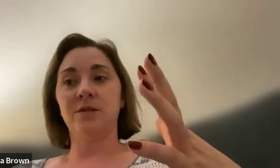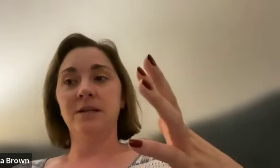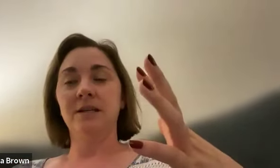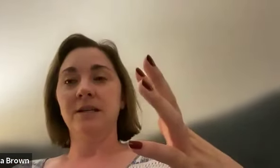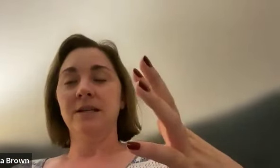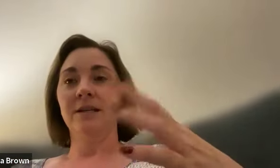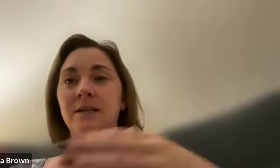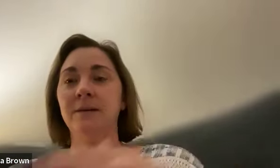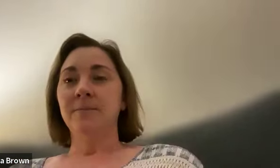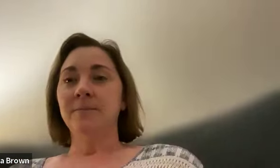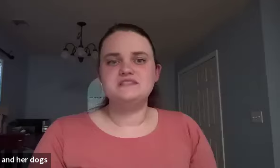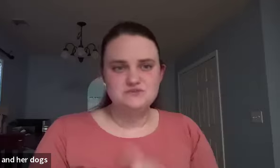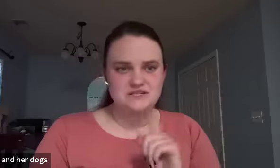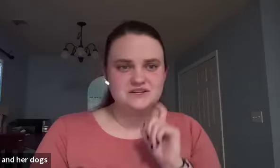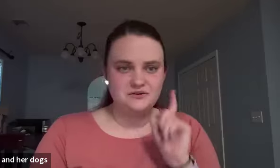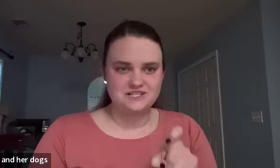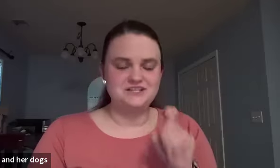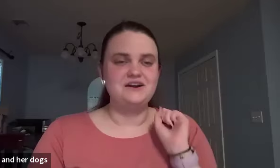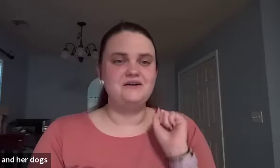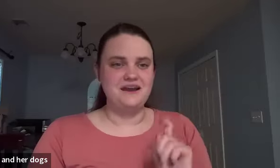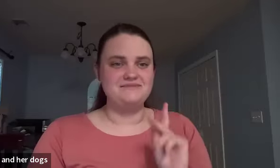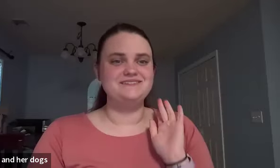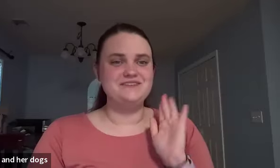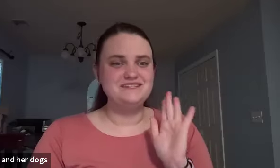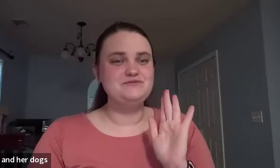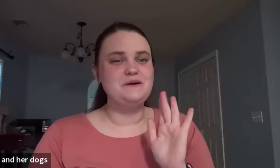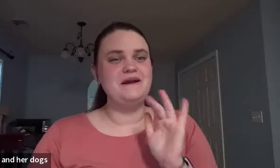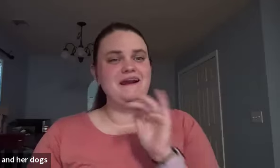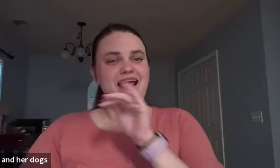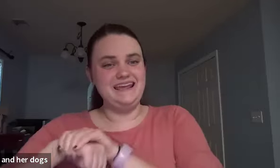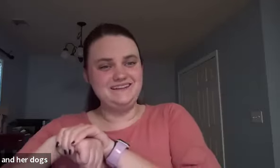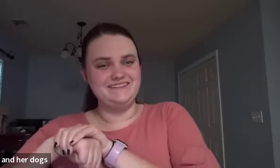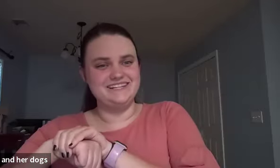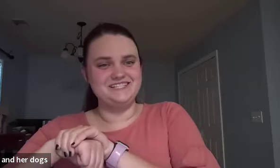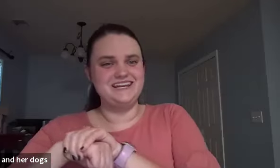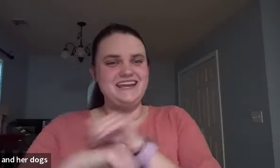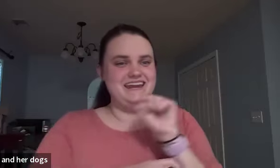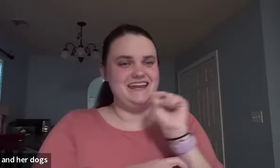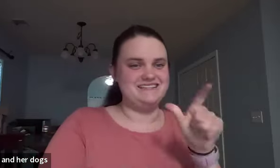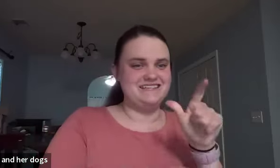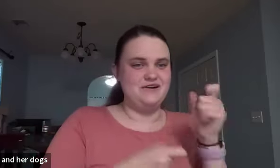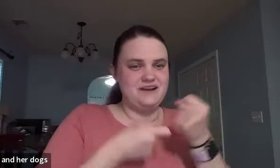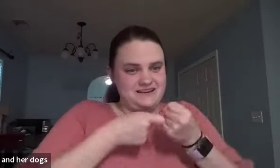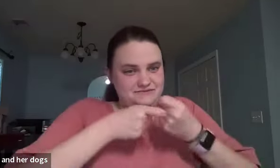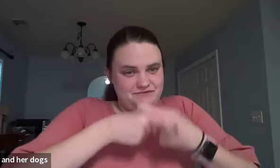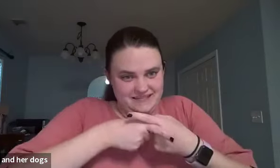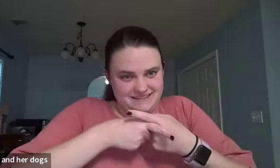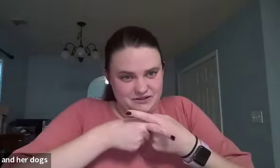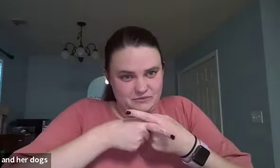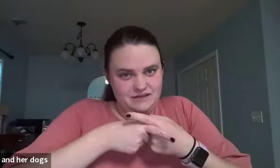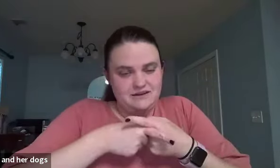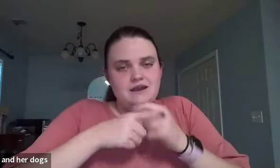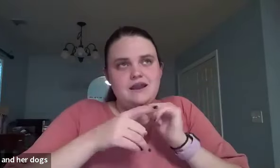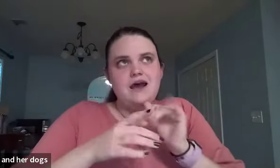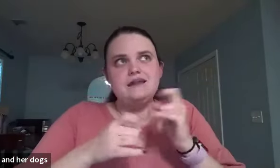question? So that's a really good question. Okay, so this is where English and ASL kind of conflict a little bit. Not